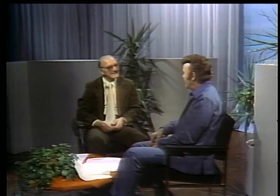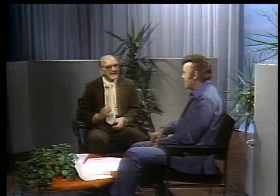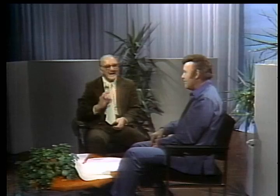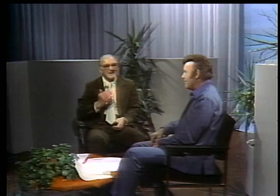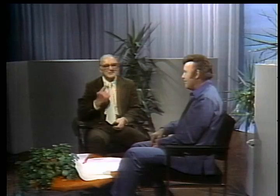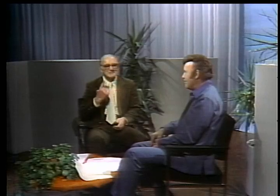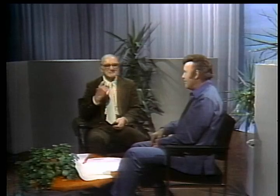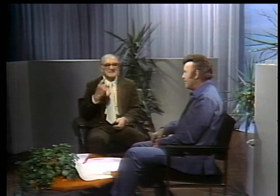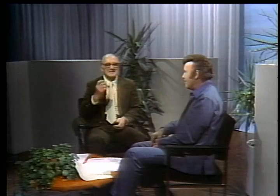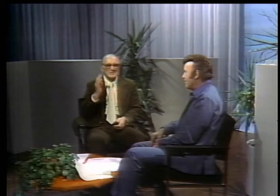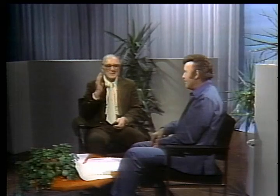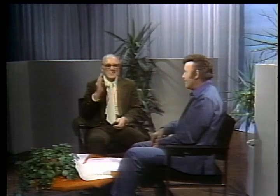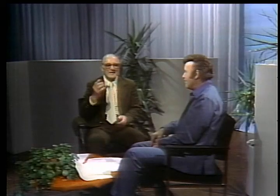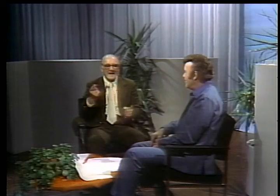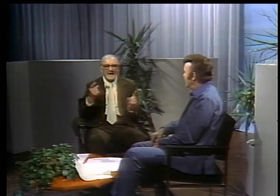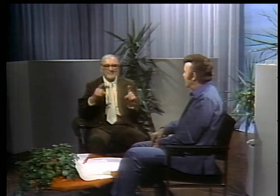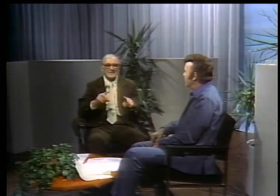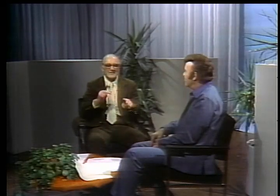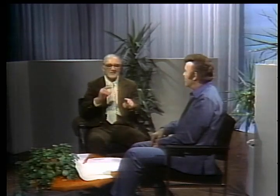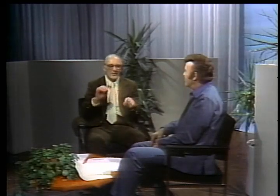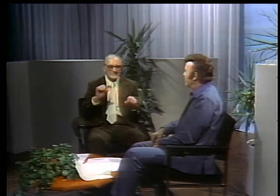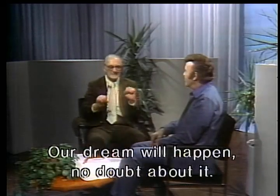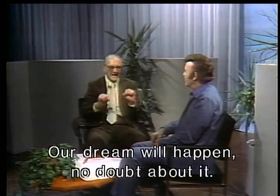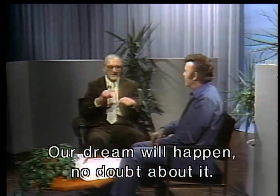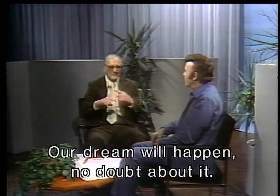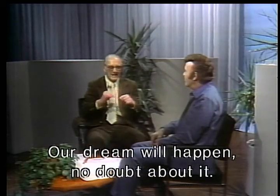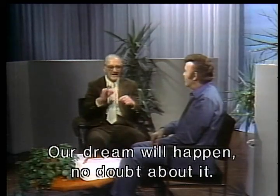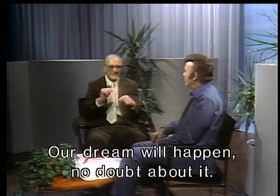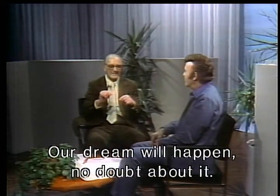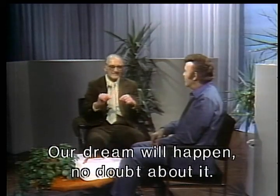A dream will happen, no doubt about it.